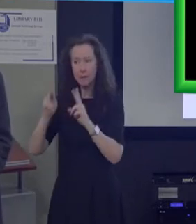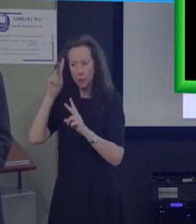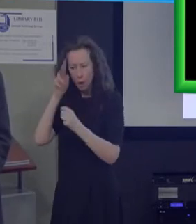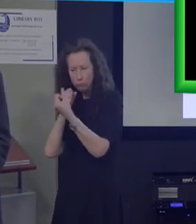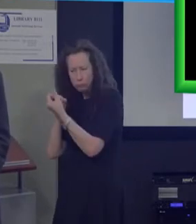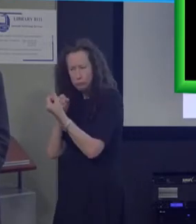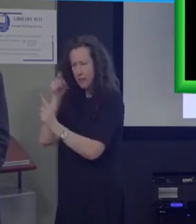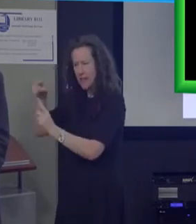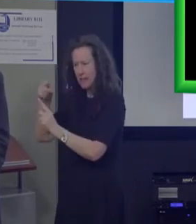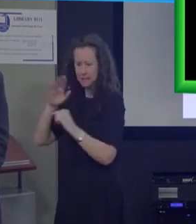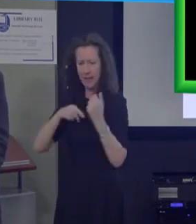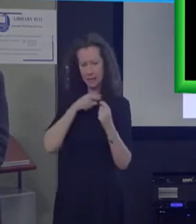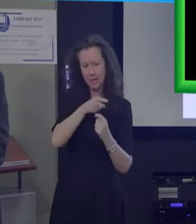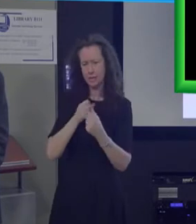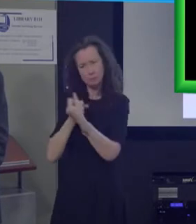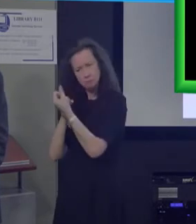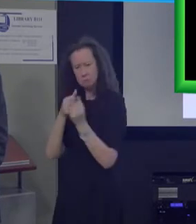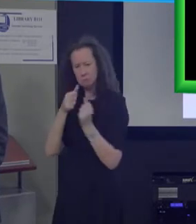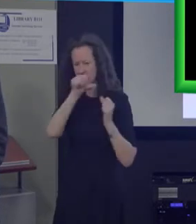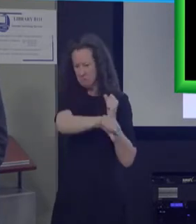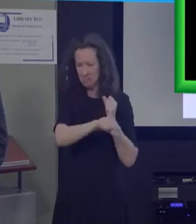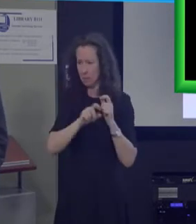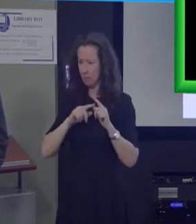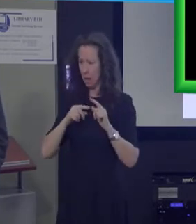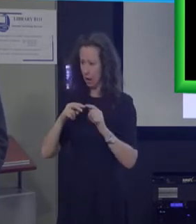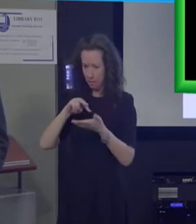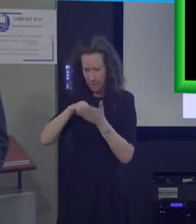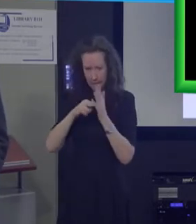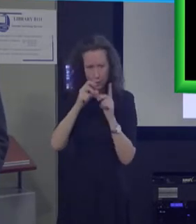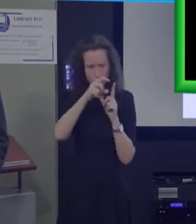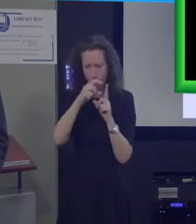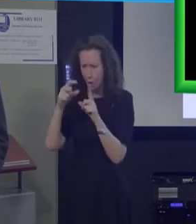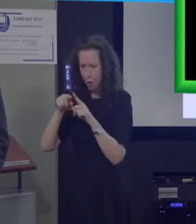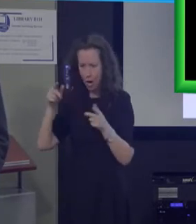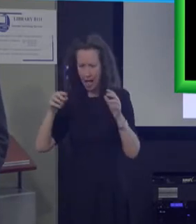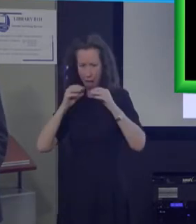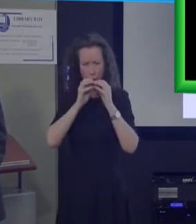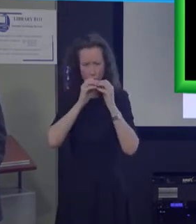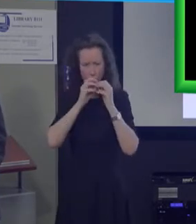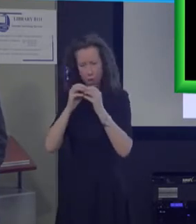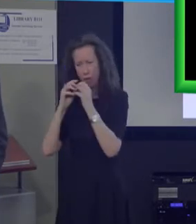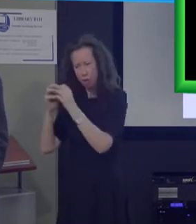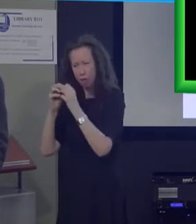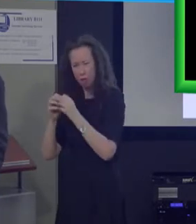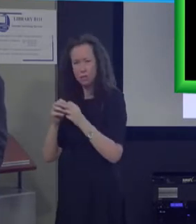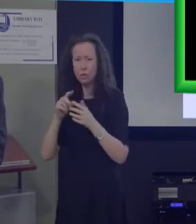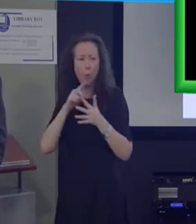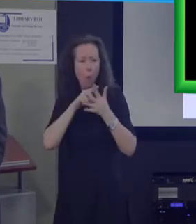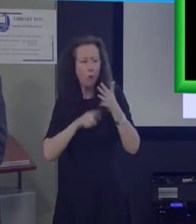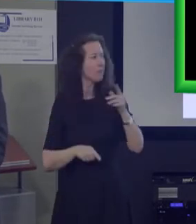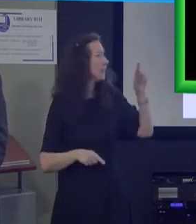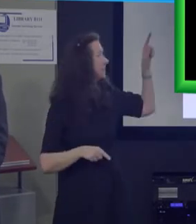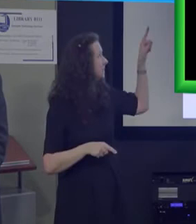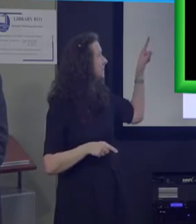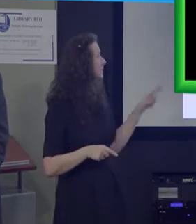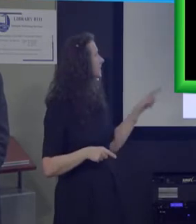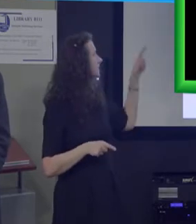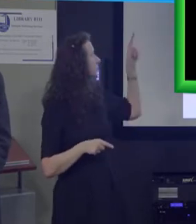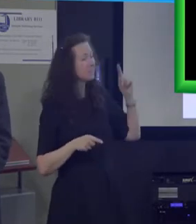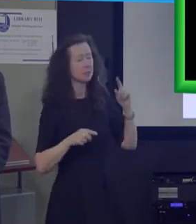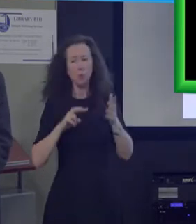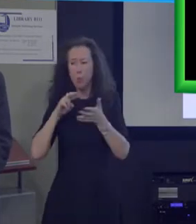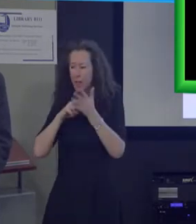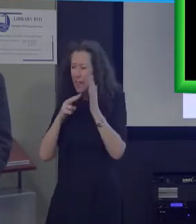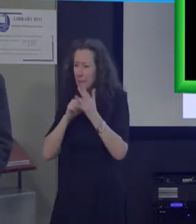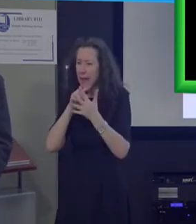passion. So we have about constructivist approaches, explicit instruction, adaptive